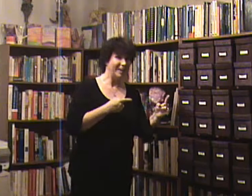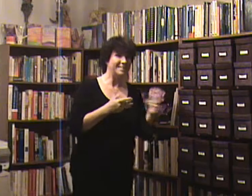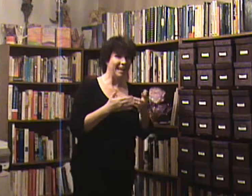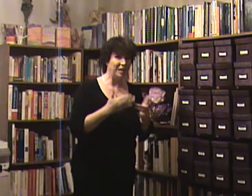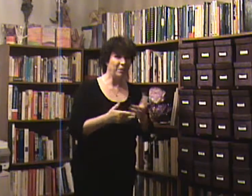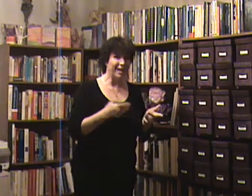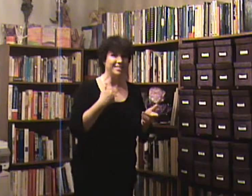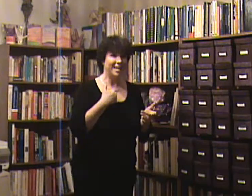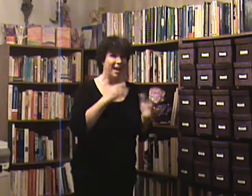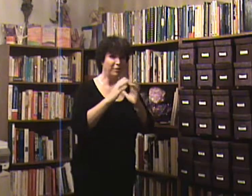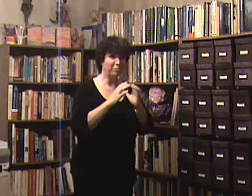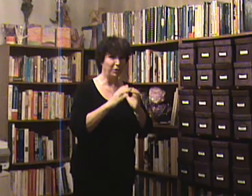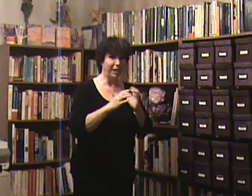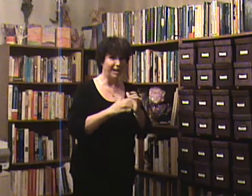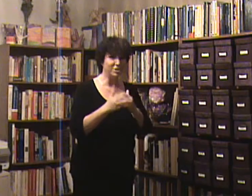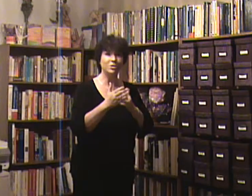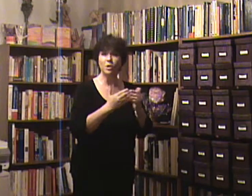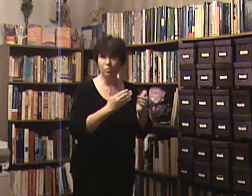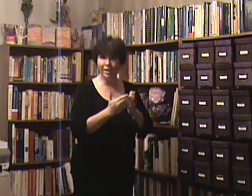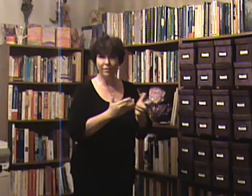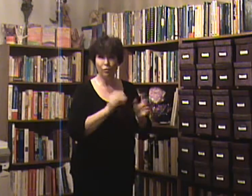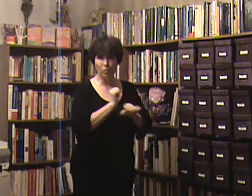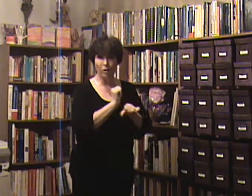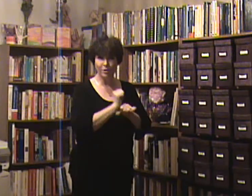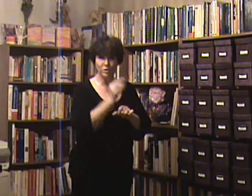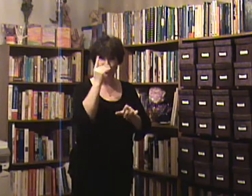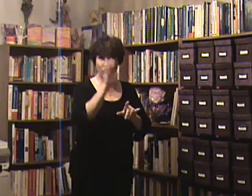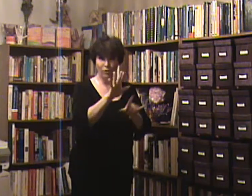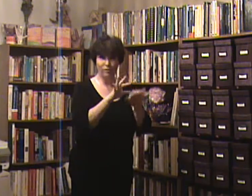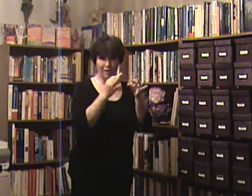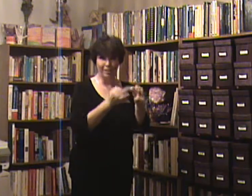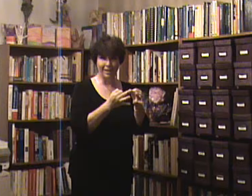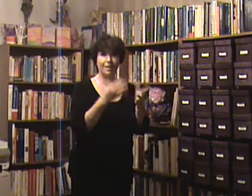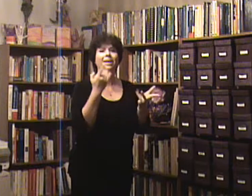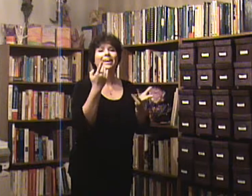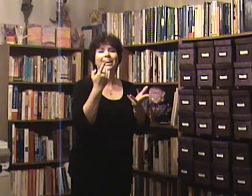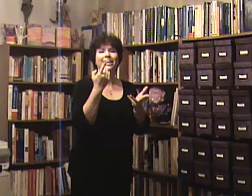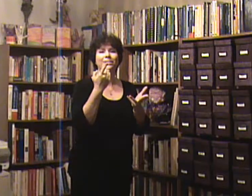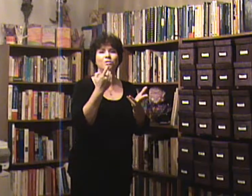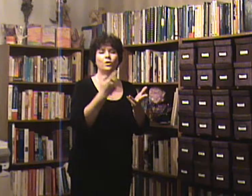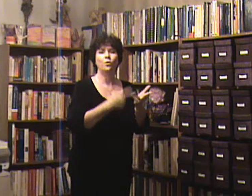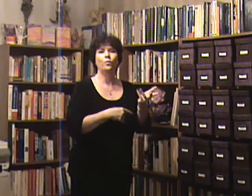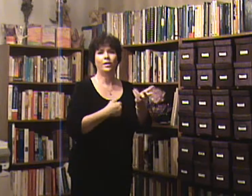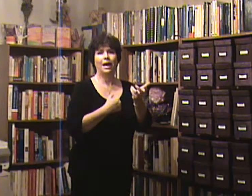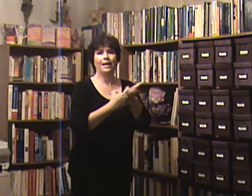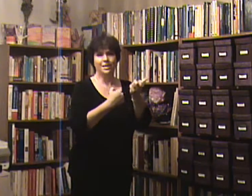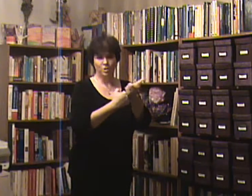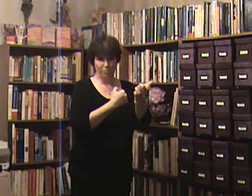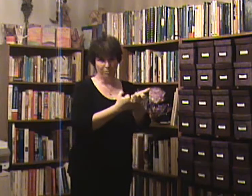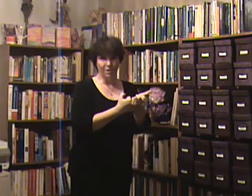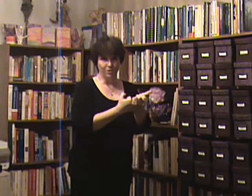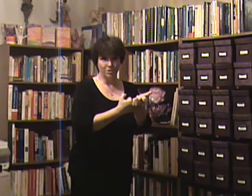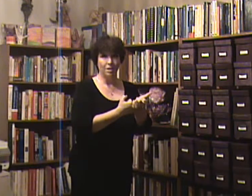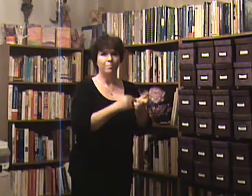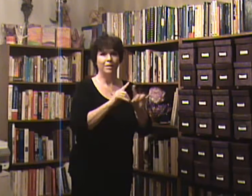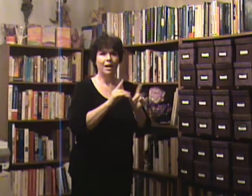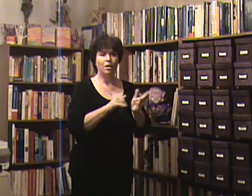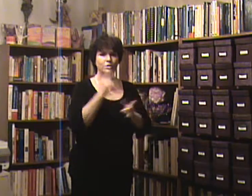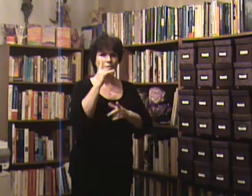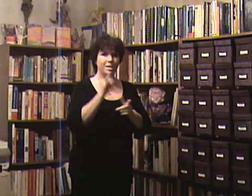is anyway, is to have communication. So whatever works for your family is what I like to promote. But I also think